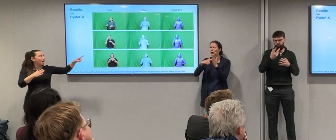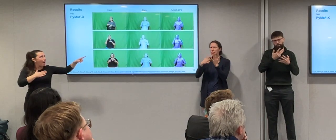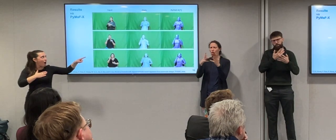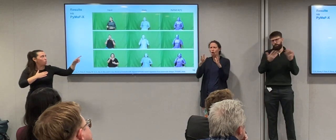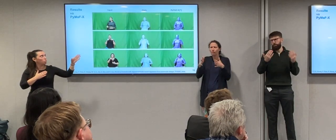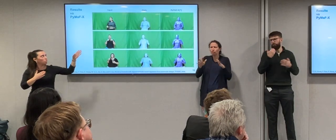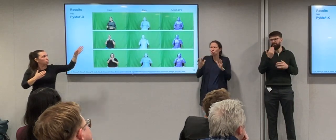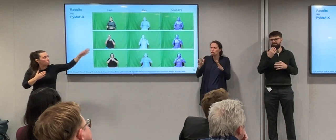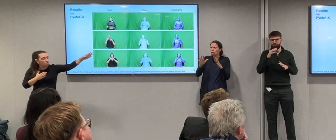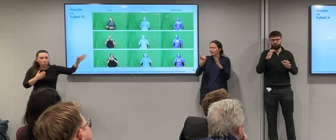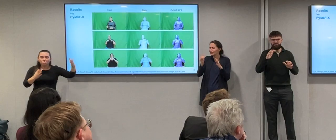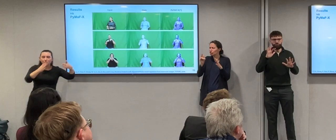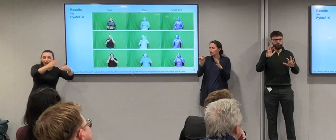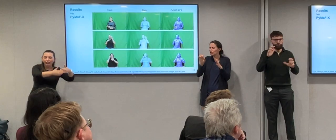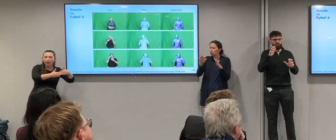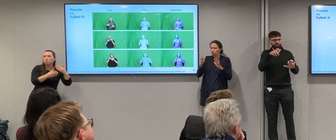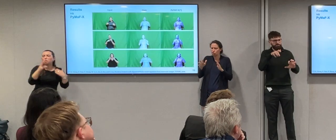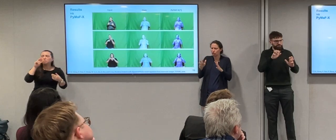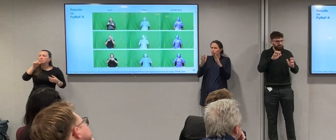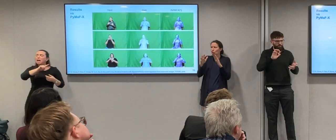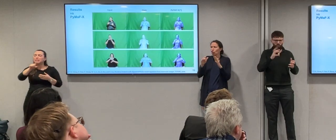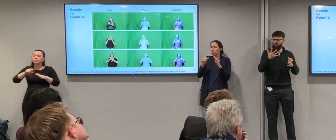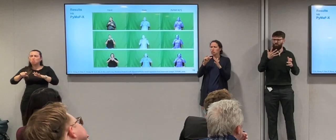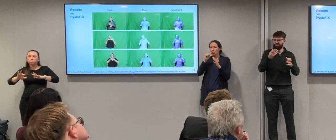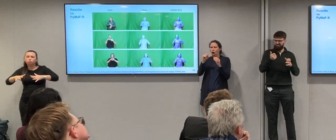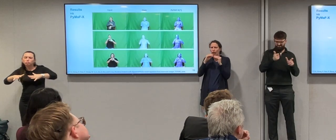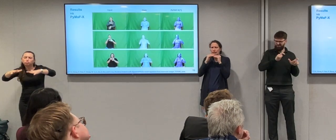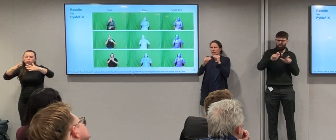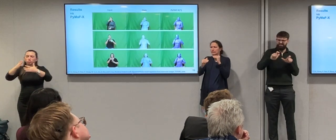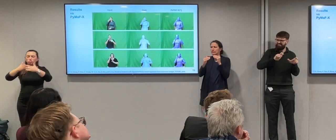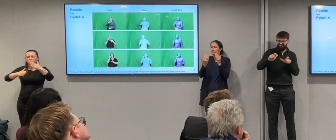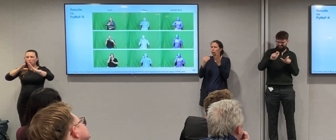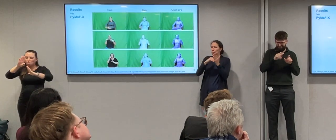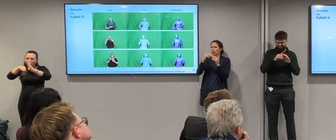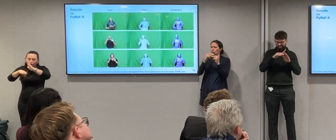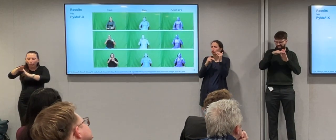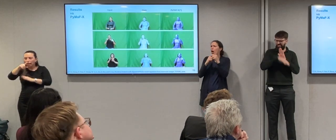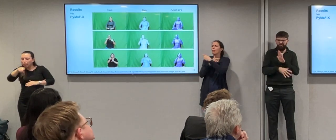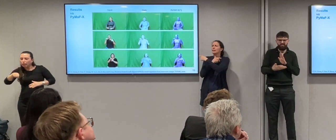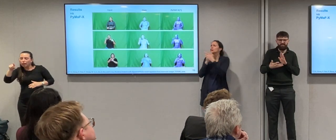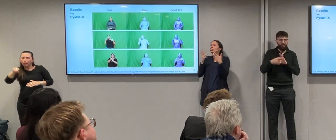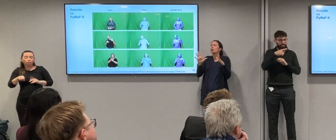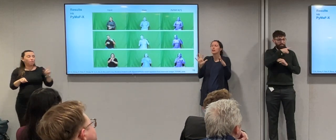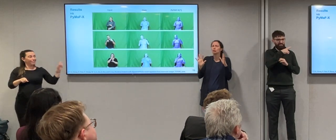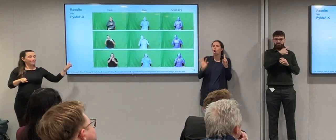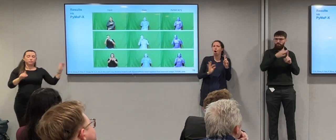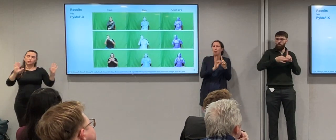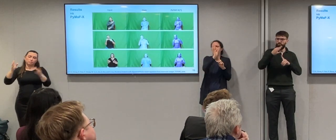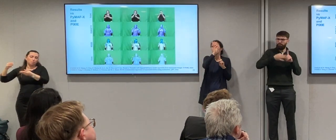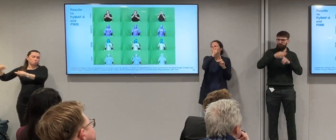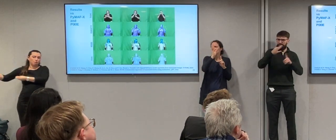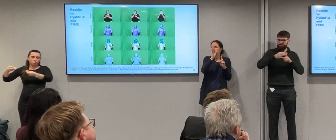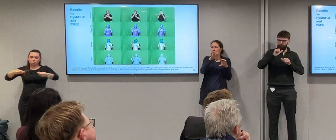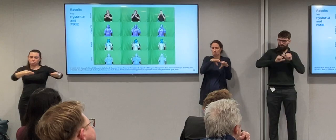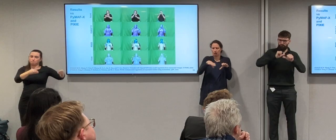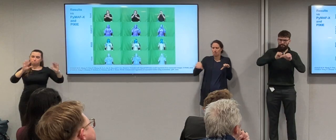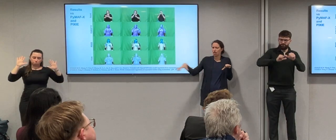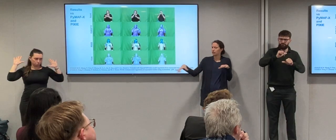and, some inconsistent reconstructions. And this is just the optimization pipeline. A